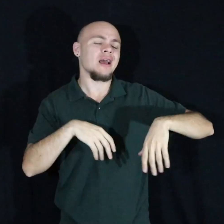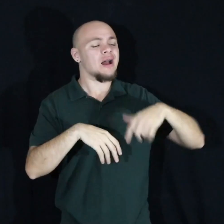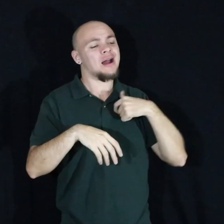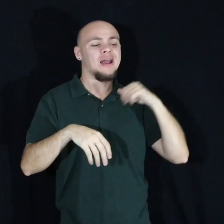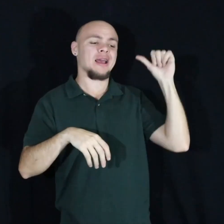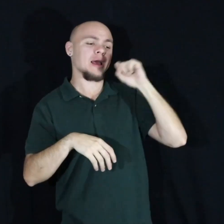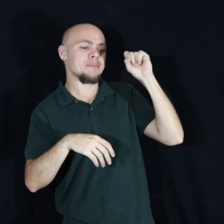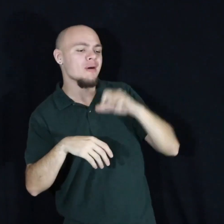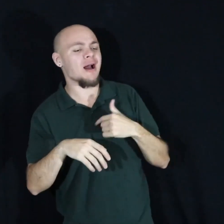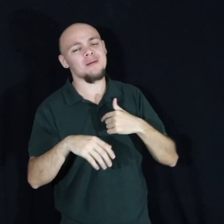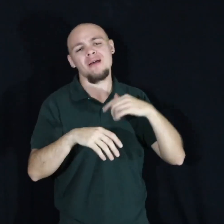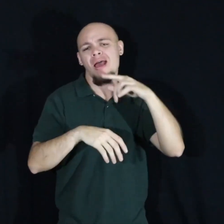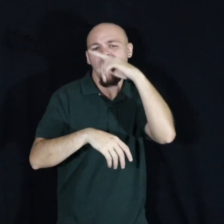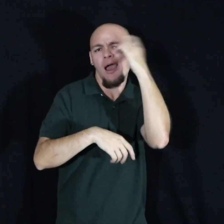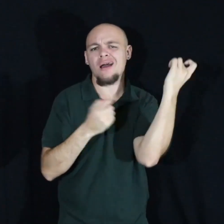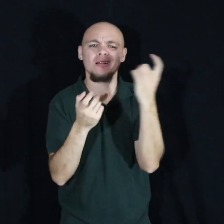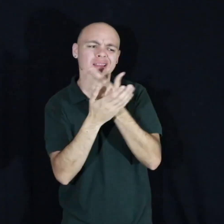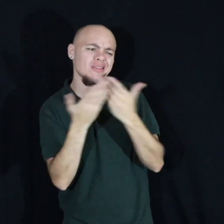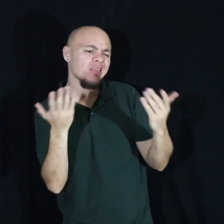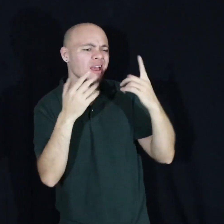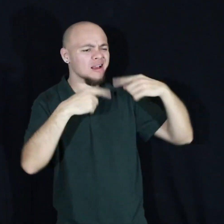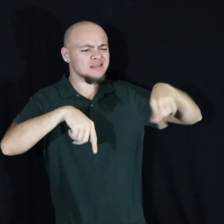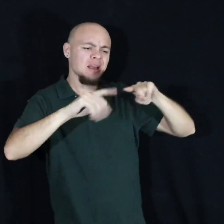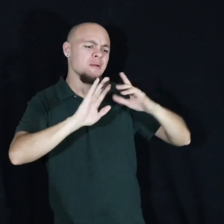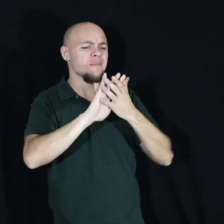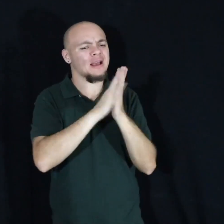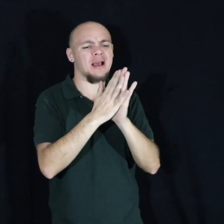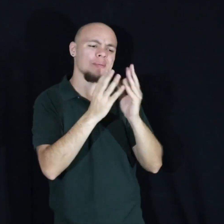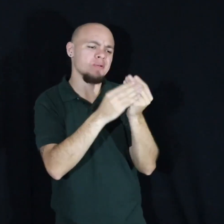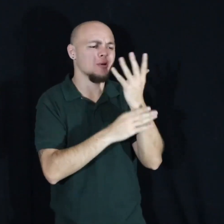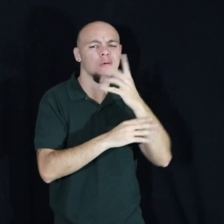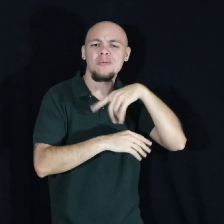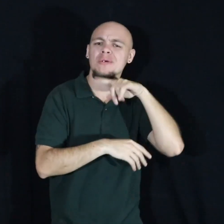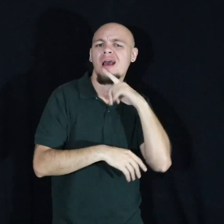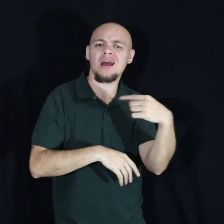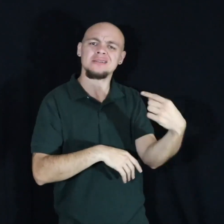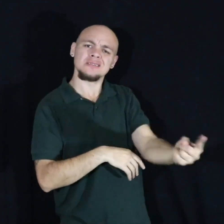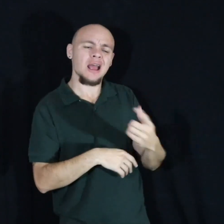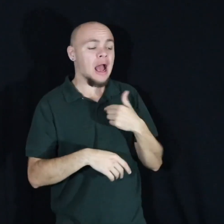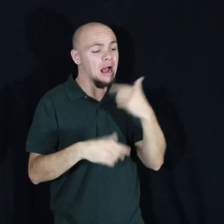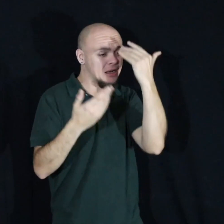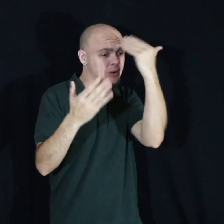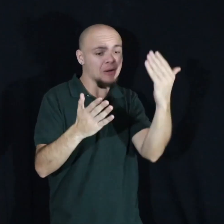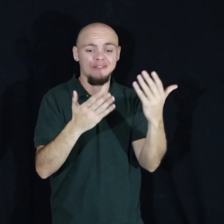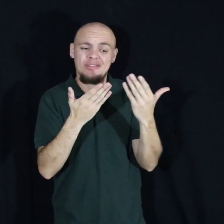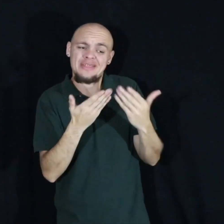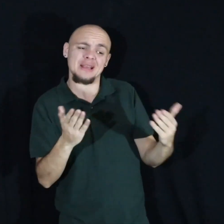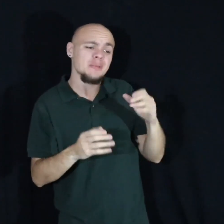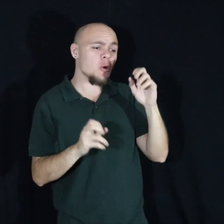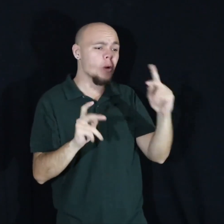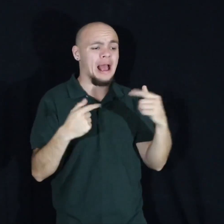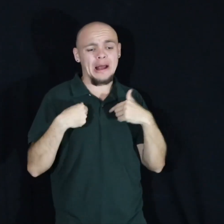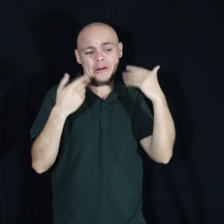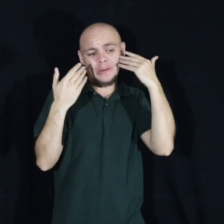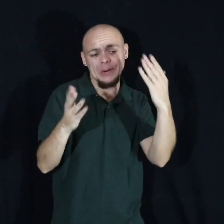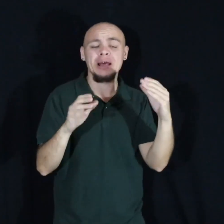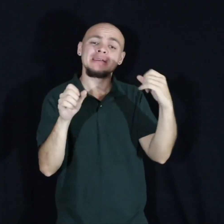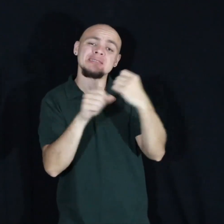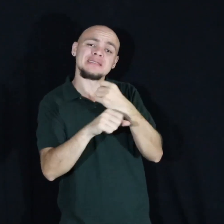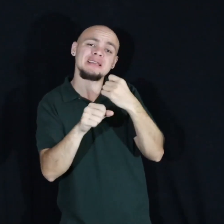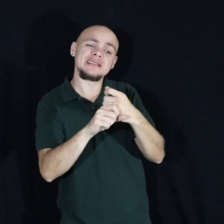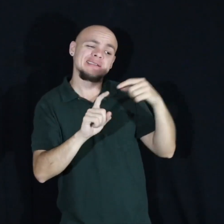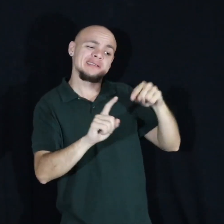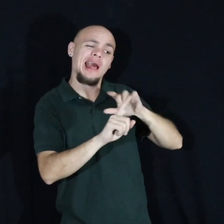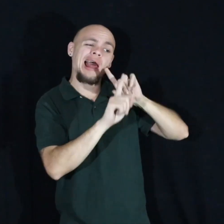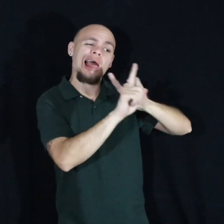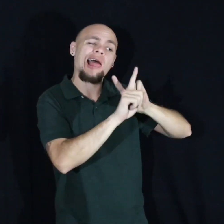hip-hop and so many ugly things that have bloomed into beauty. I speak in truths. I tell him I don't know if things will be okay. I show him statistics are stalking